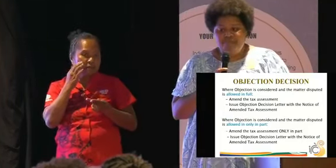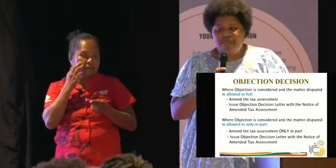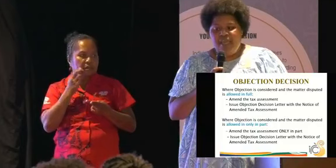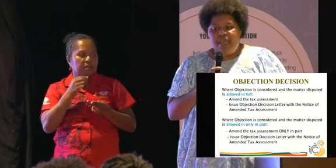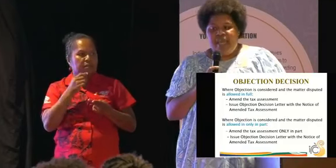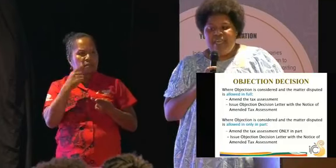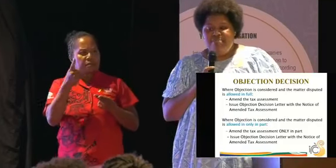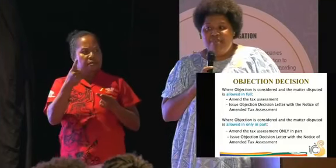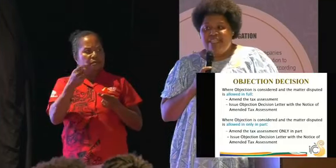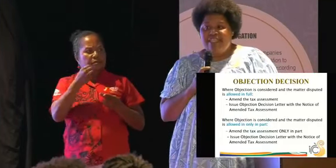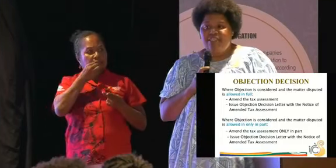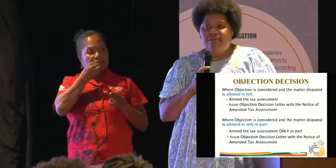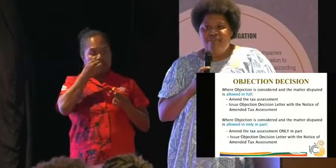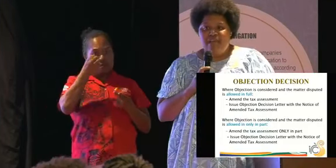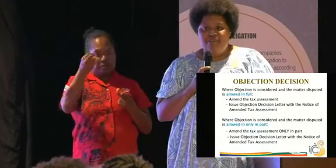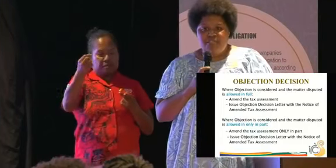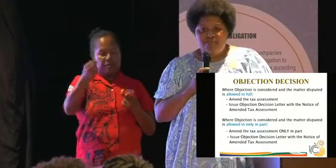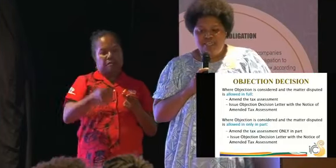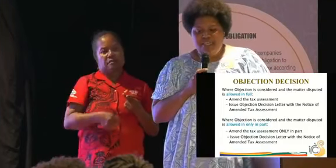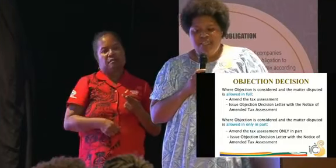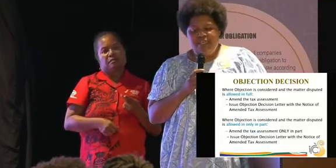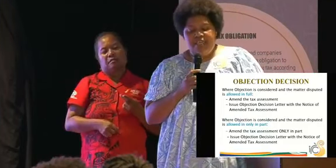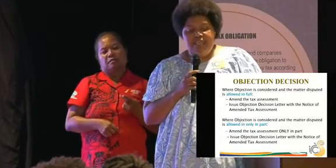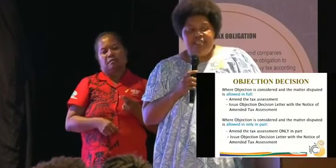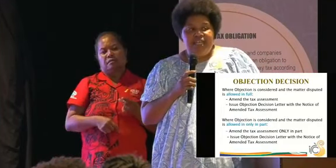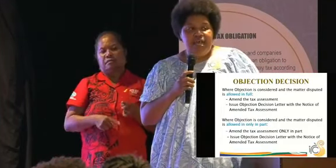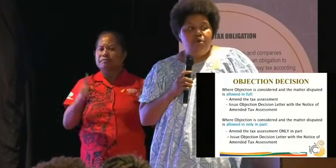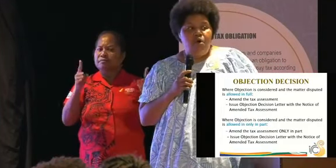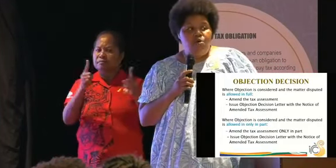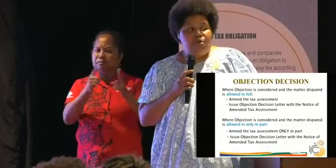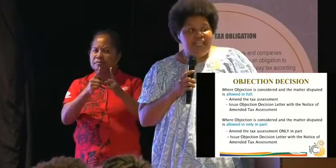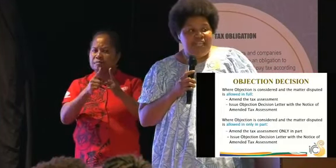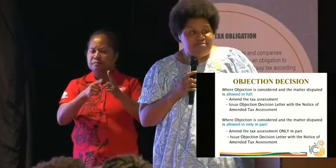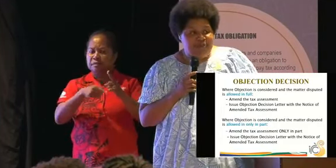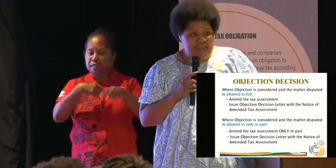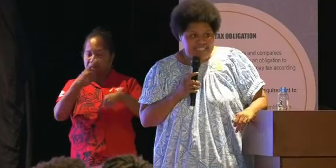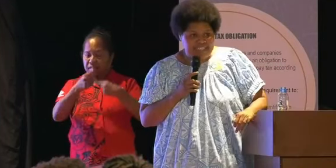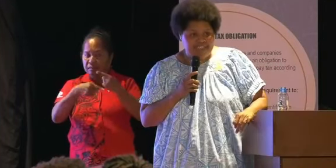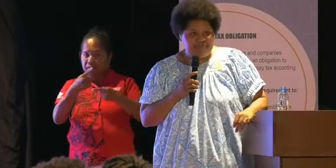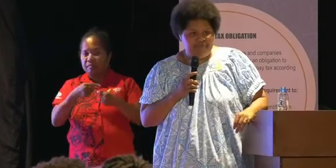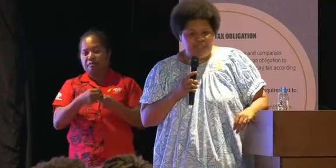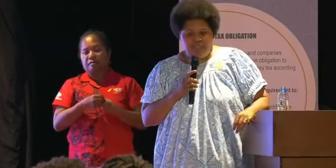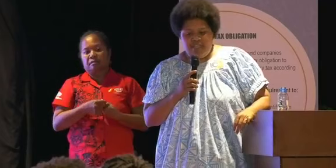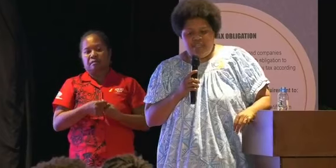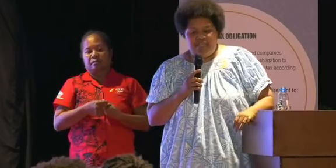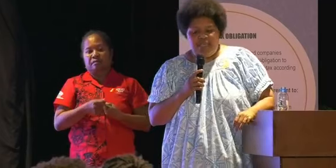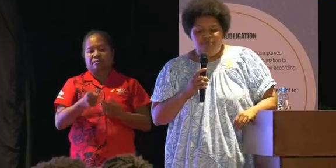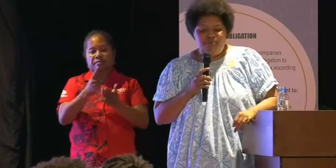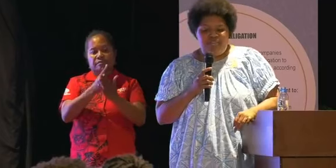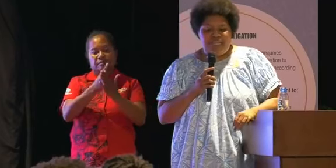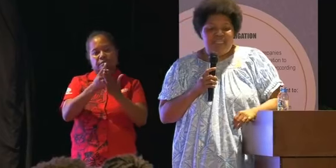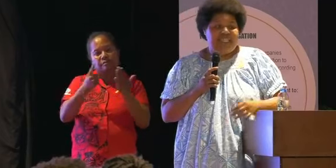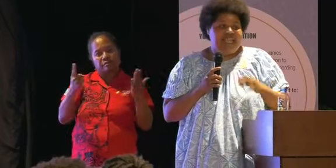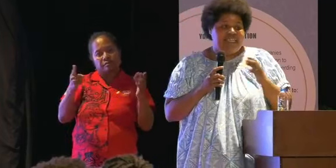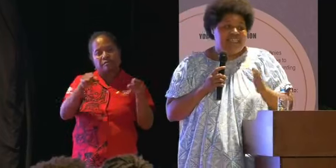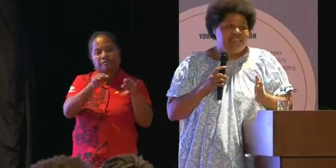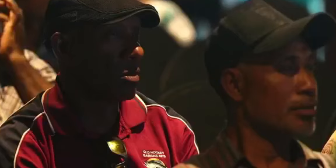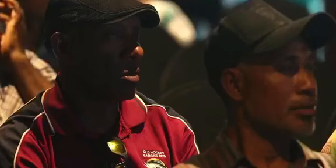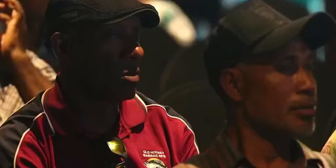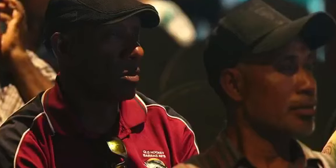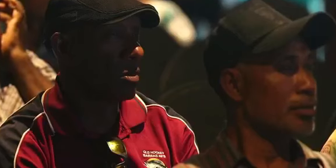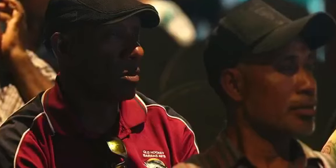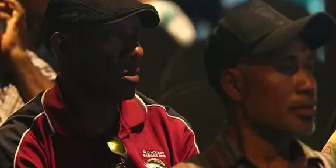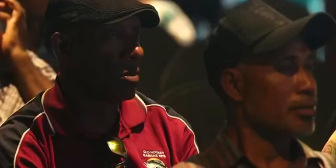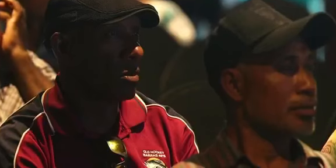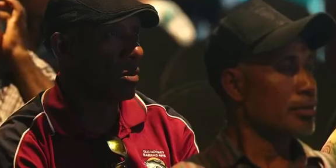considered and the matter that you have now disputed is allowed only in part. That would mean that the